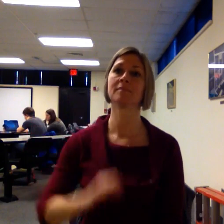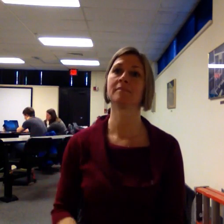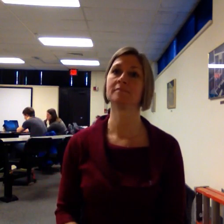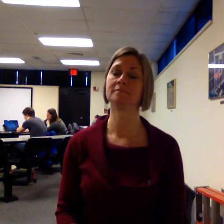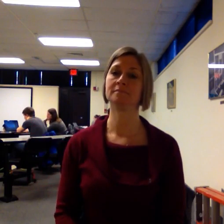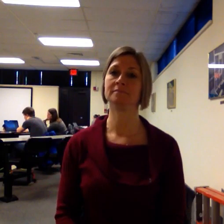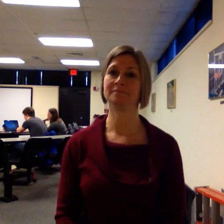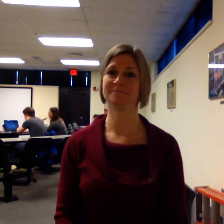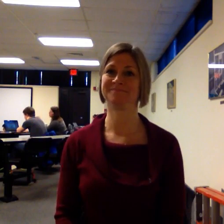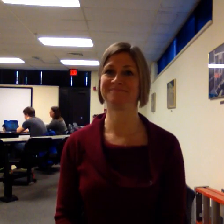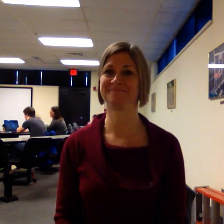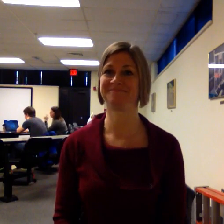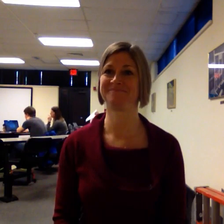That's all wrong.